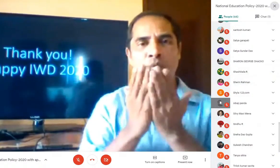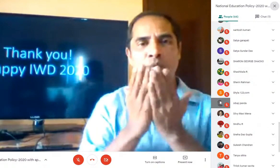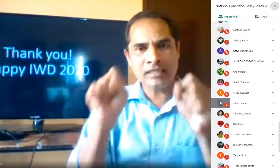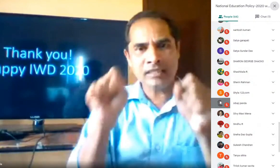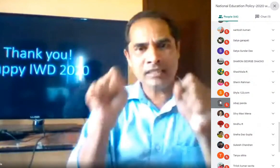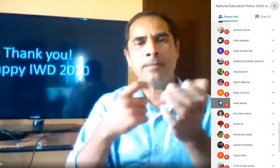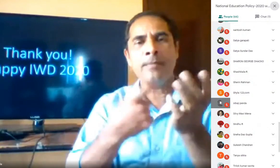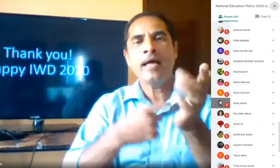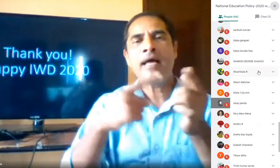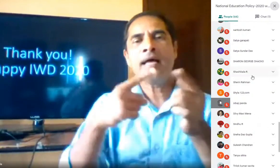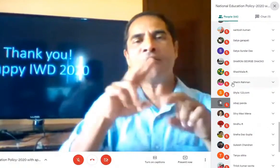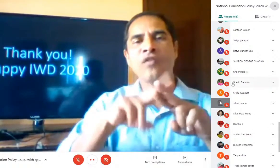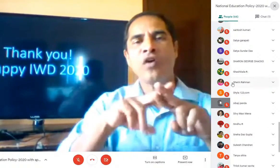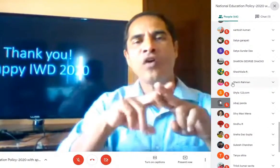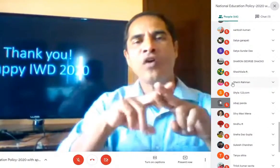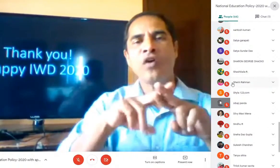accessibility in this.